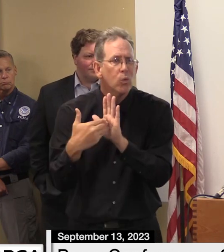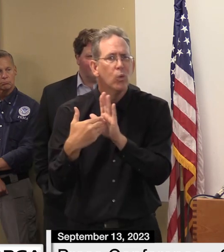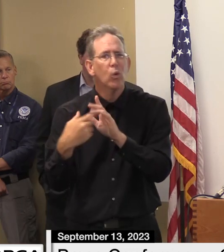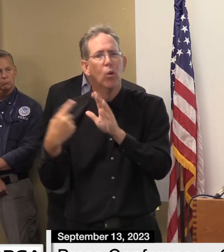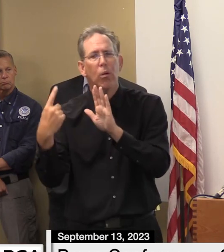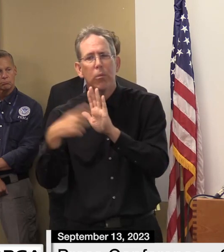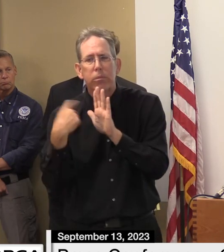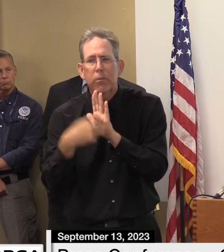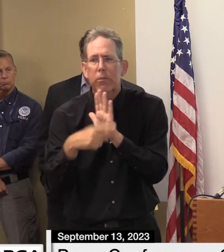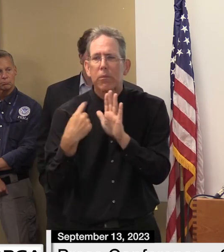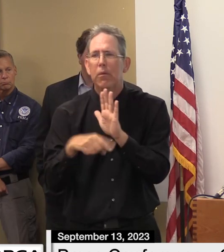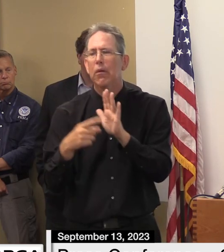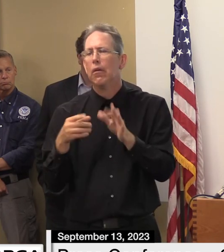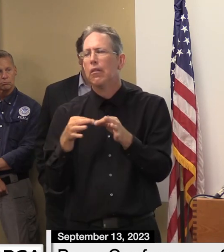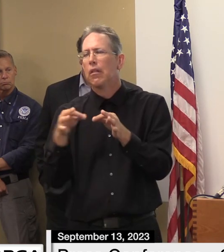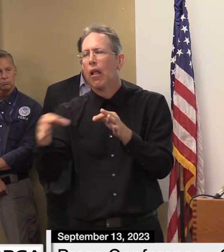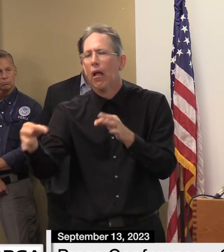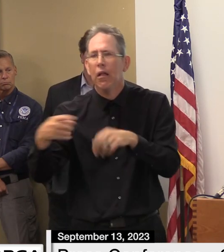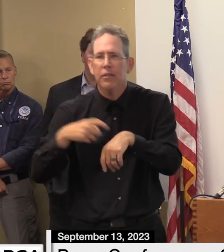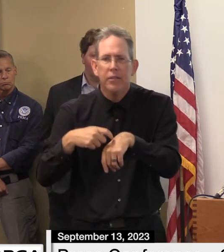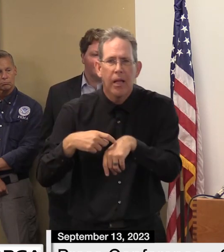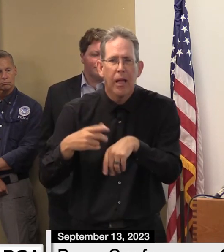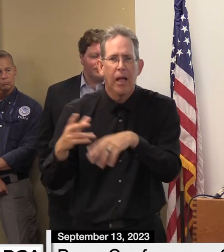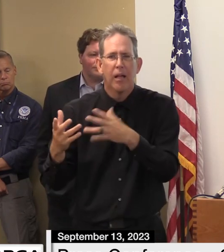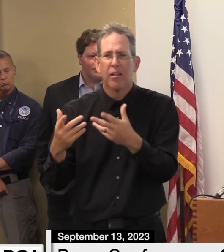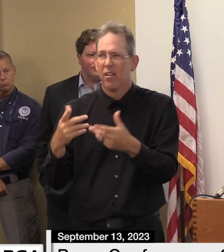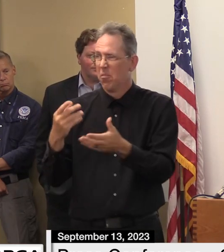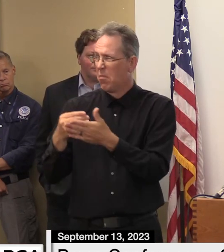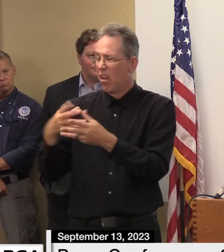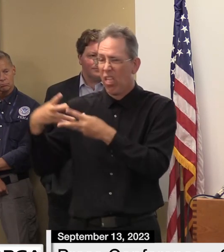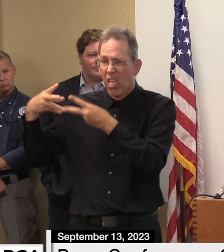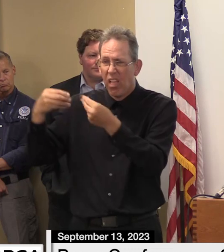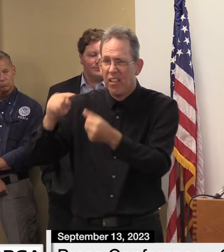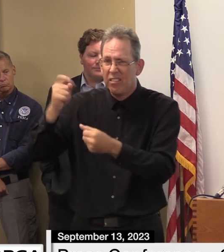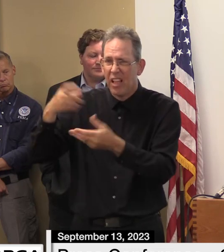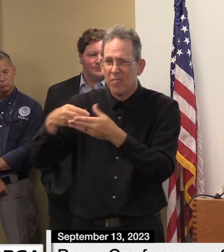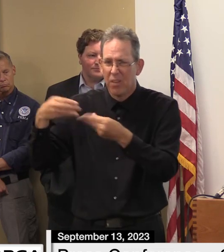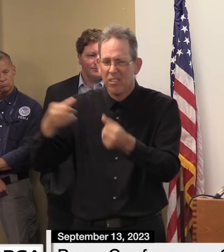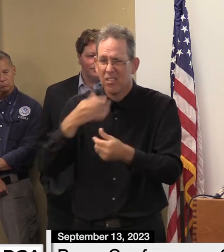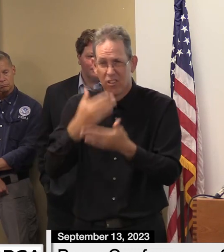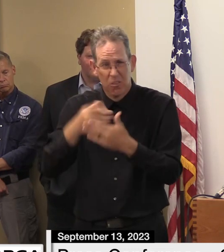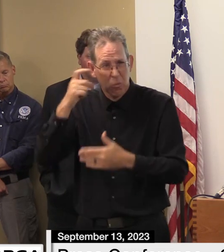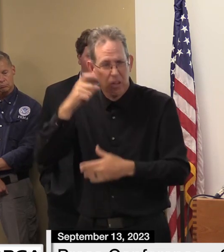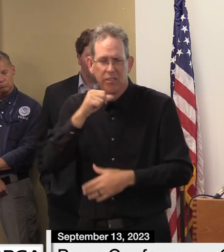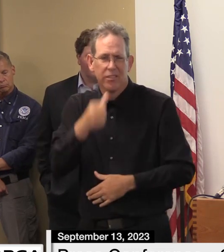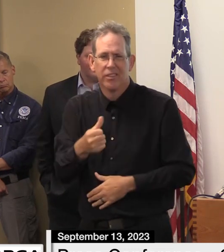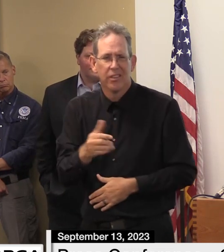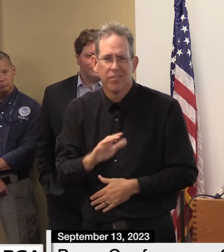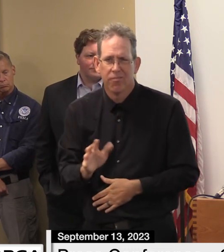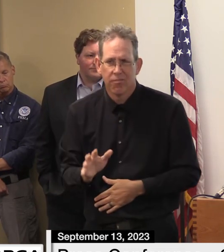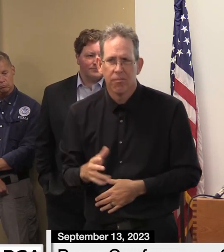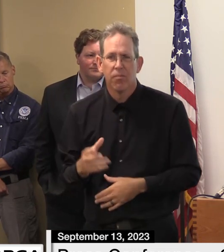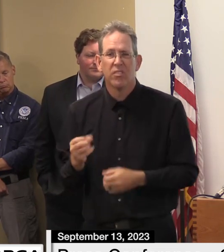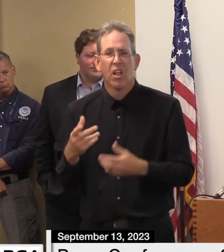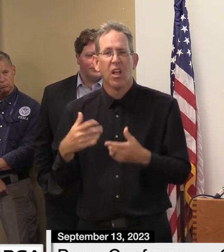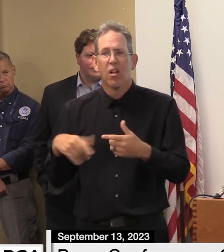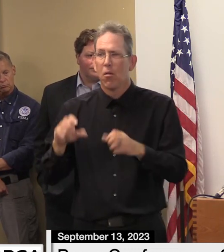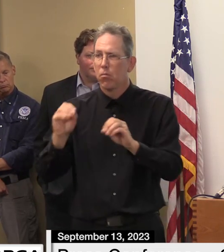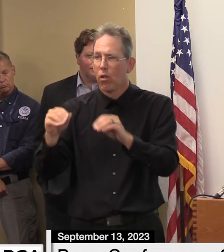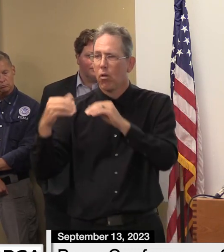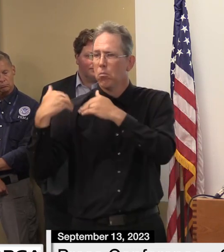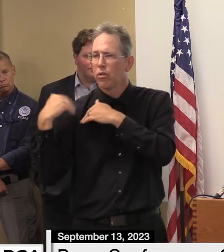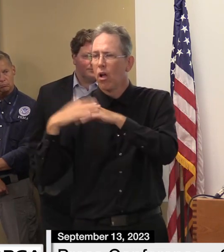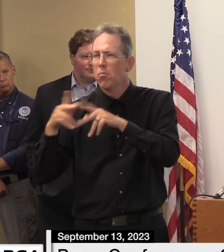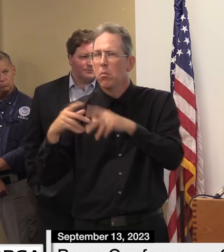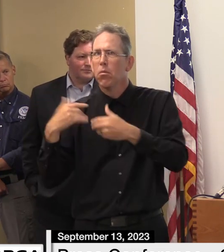And that is not a good use of taxpayer dollars. That is not what people should be paying for. And some of that burden goes on our